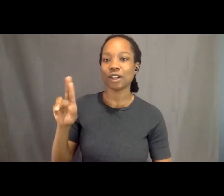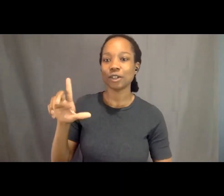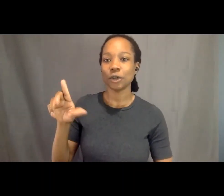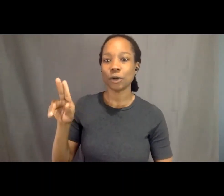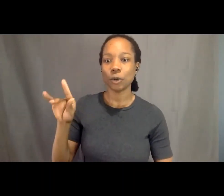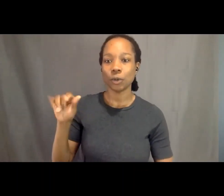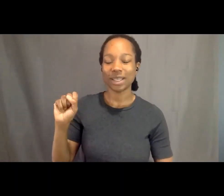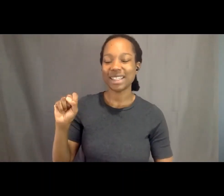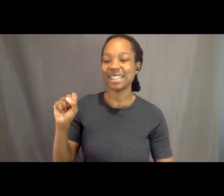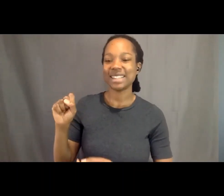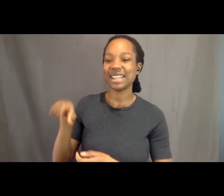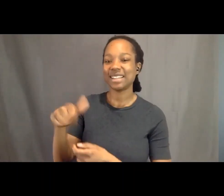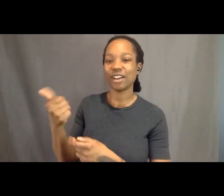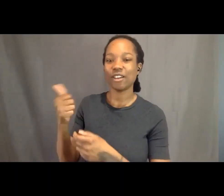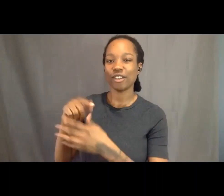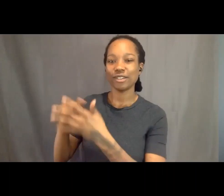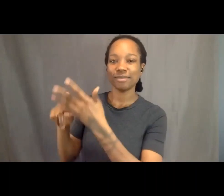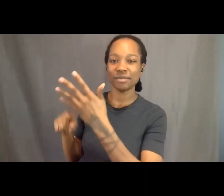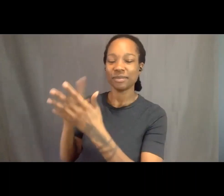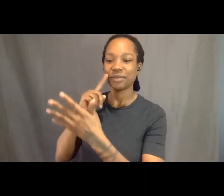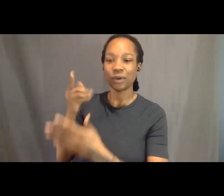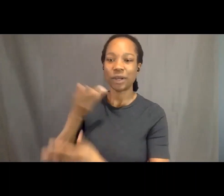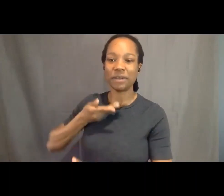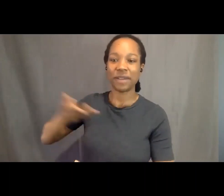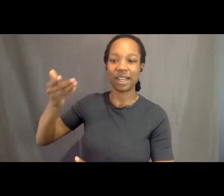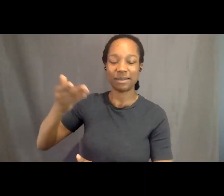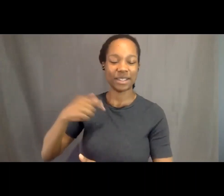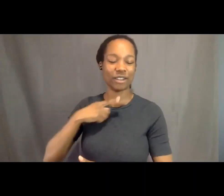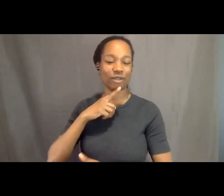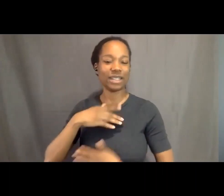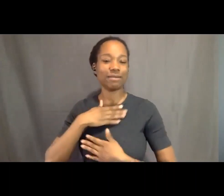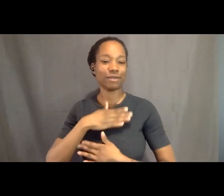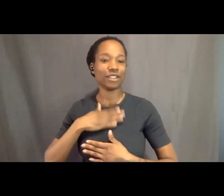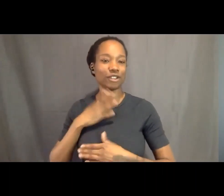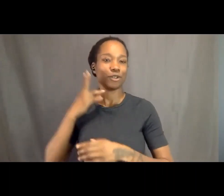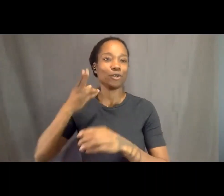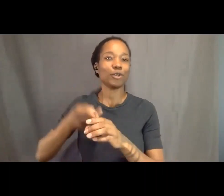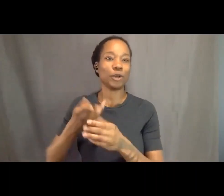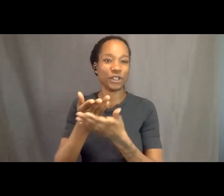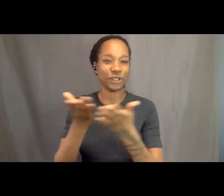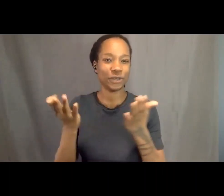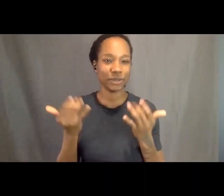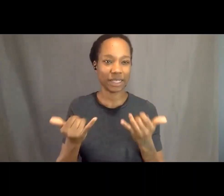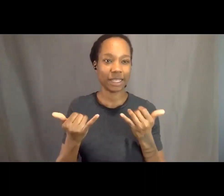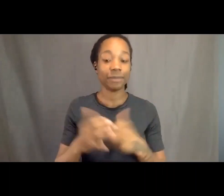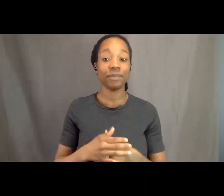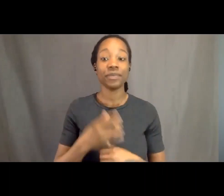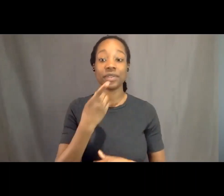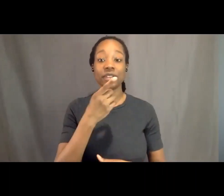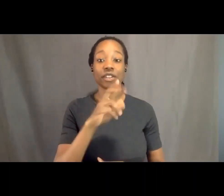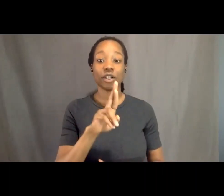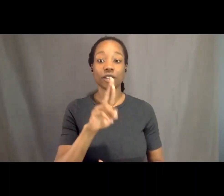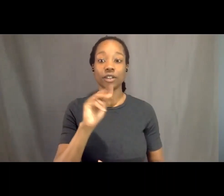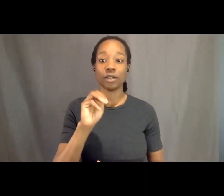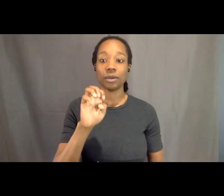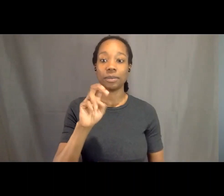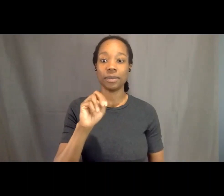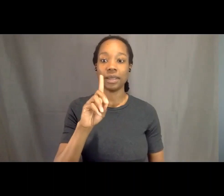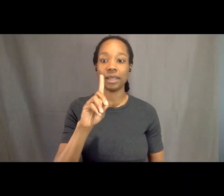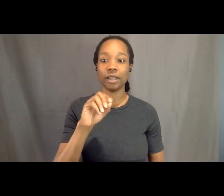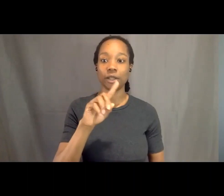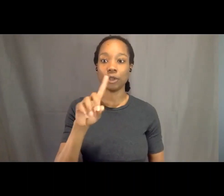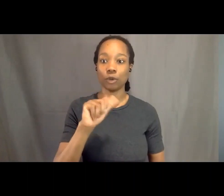a pleasure to join you today. Dr. Mendoza has so laid out the numbers for